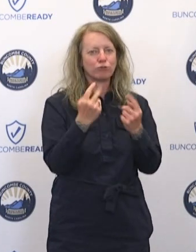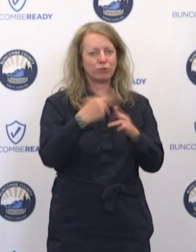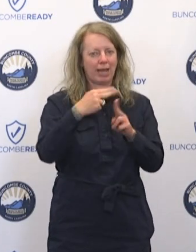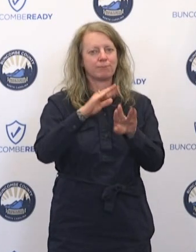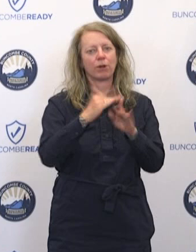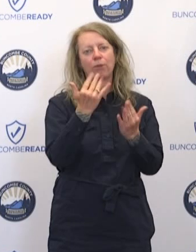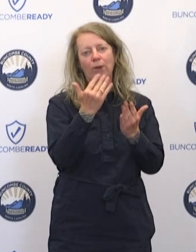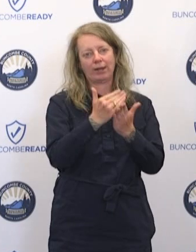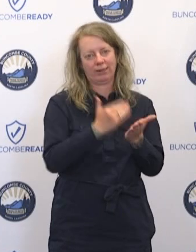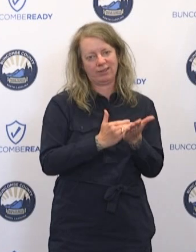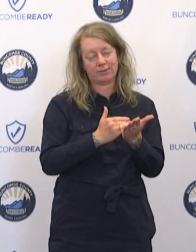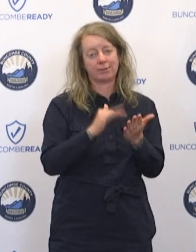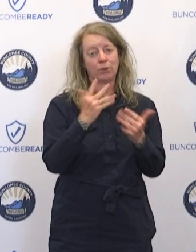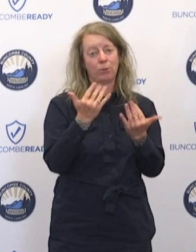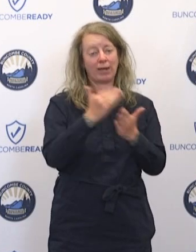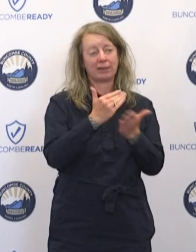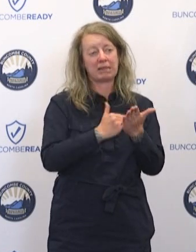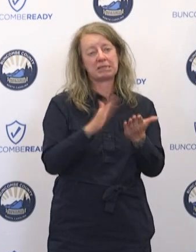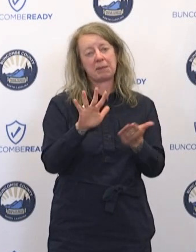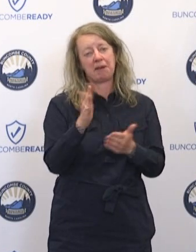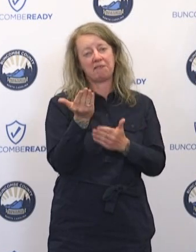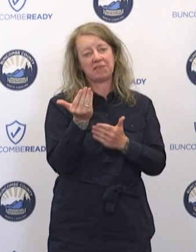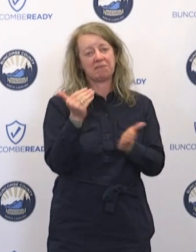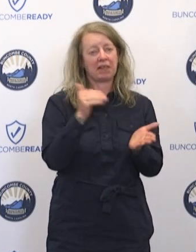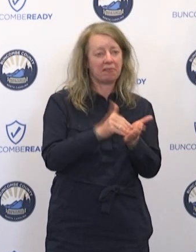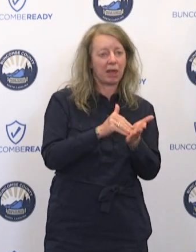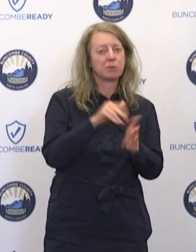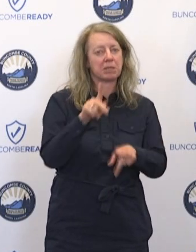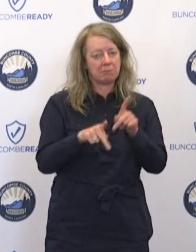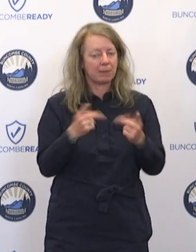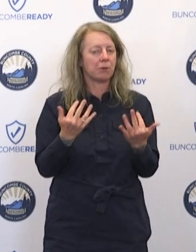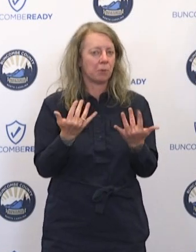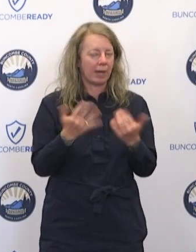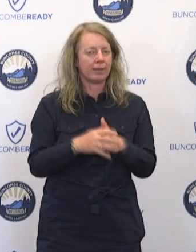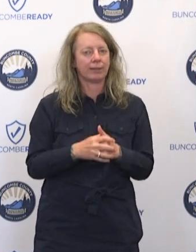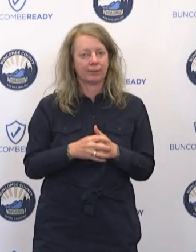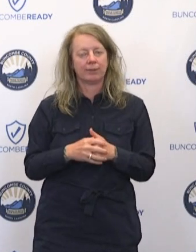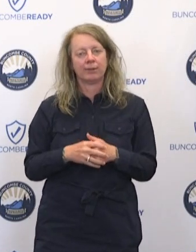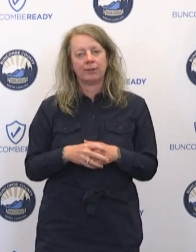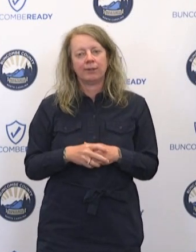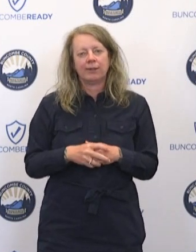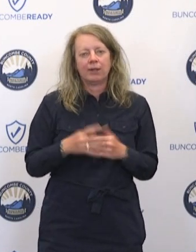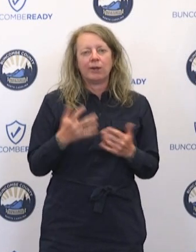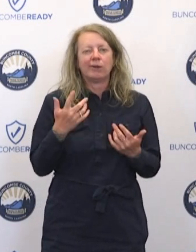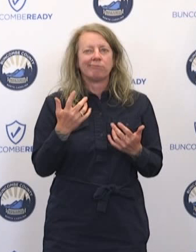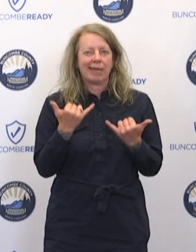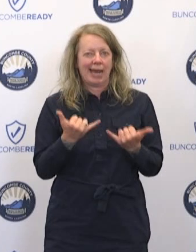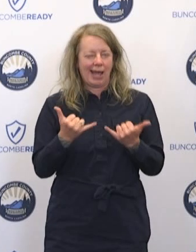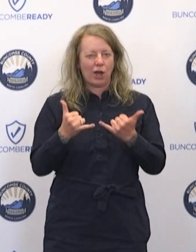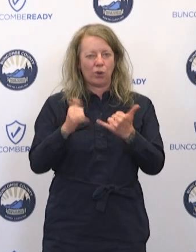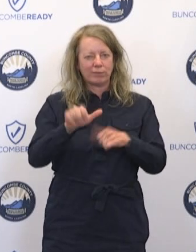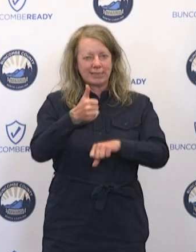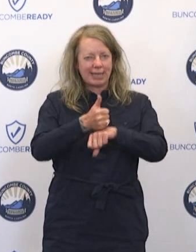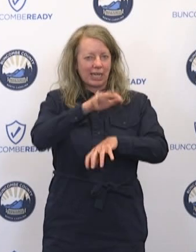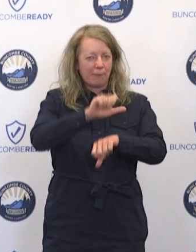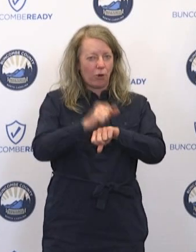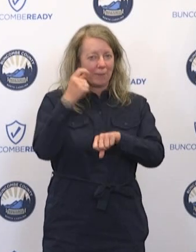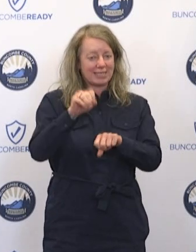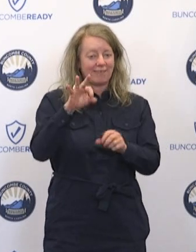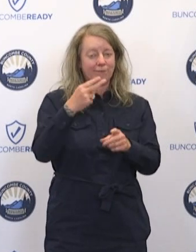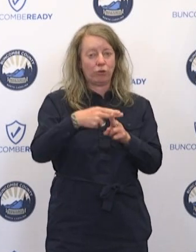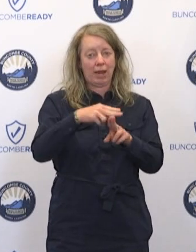roughly 15,000 active individuals. We are currently scheduling individuals with confirmation numbers in the 62,000